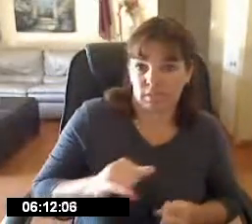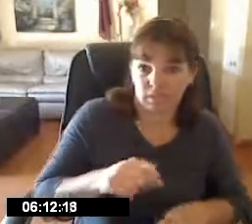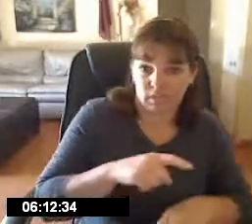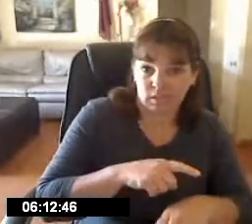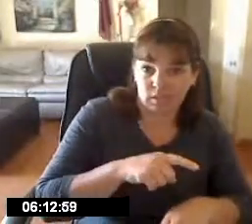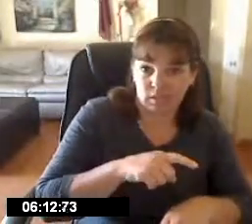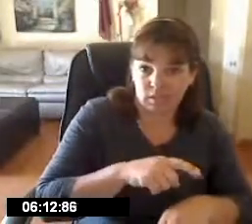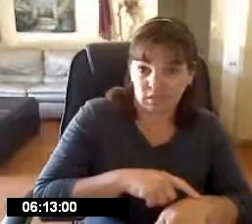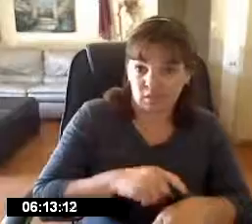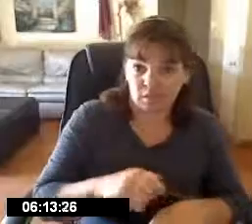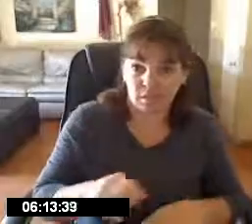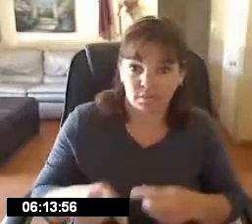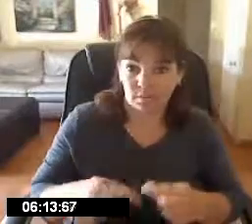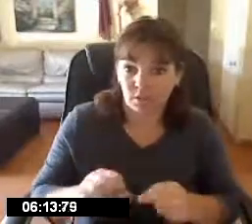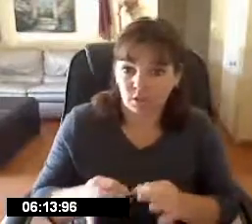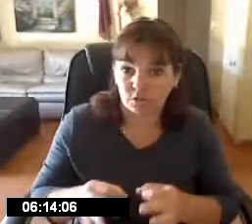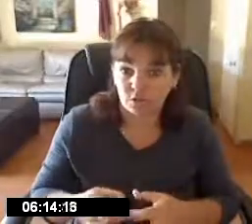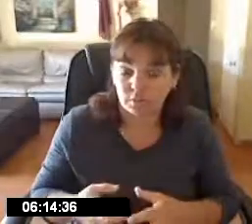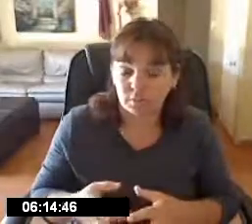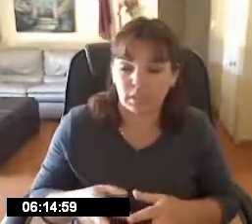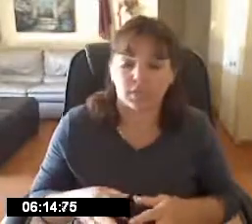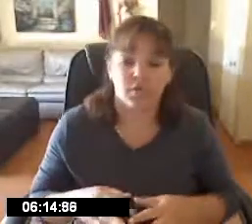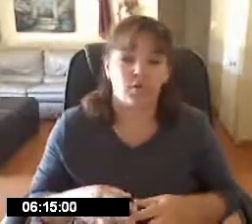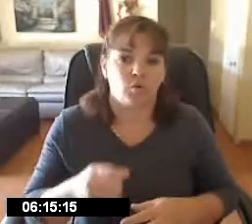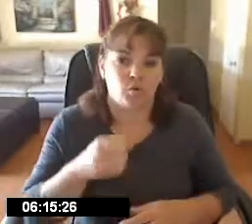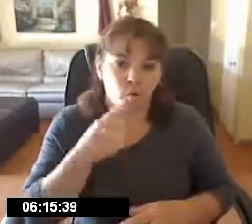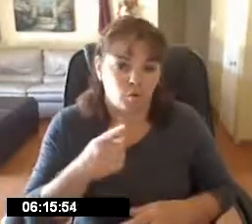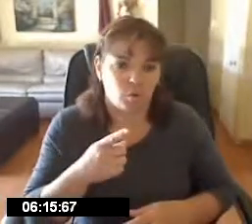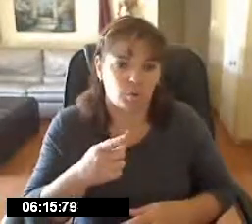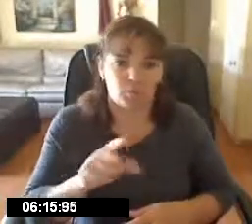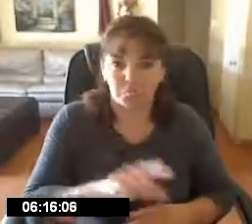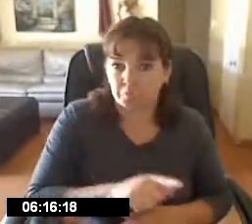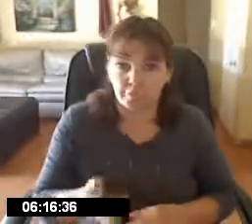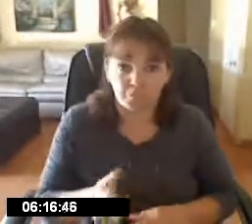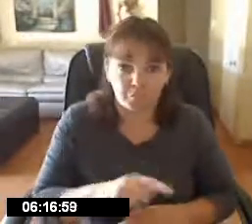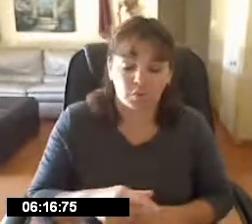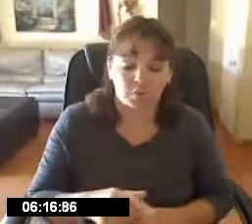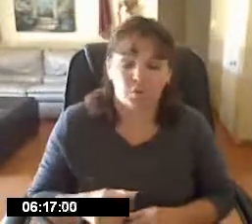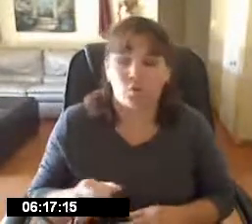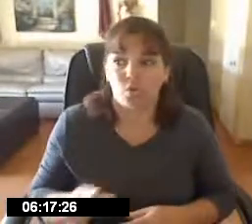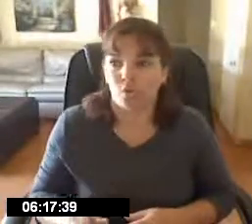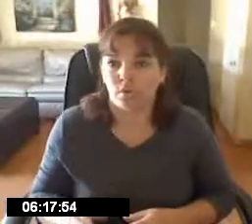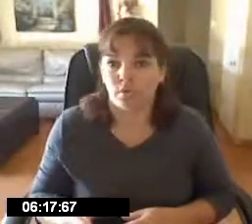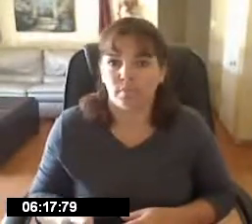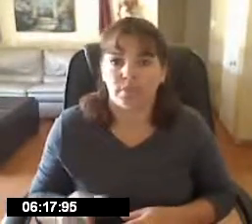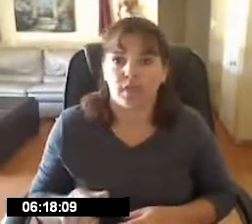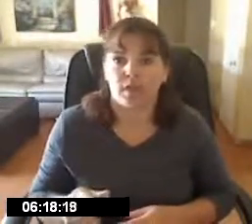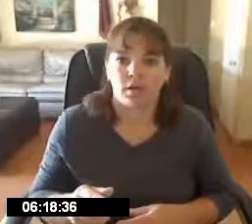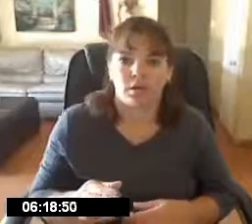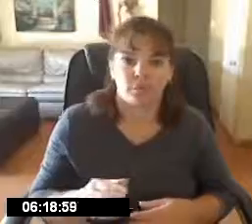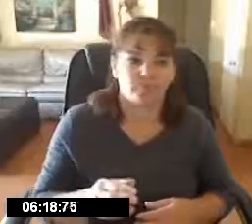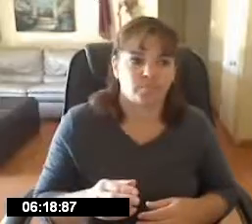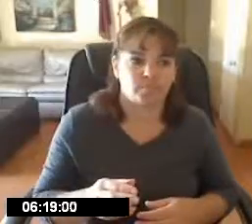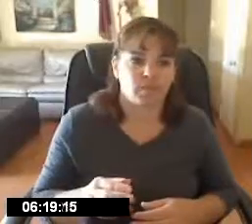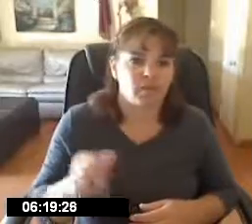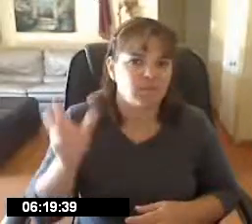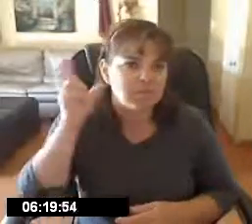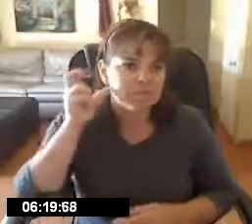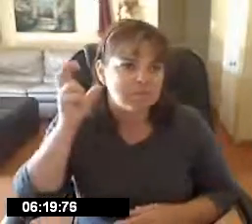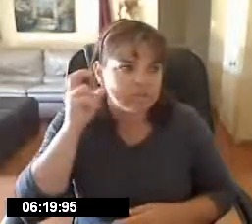lighting appropriate? Is the placement appropriate? Does the deaf person make the determination of placement, or do you, or does